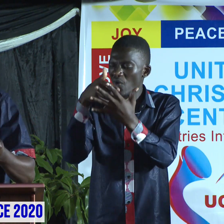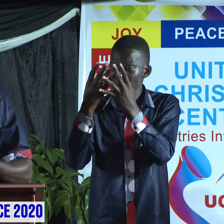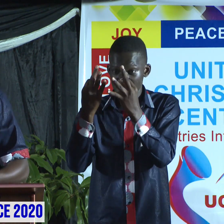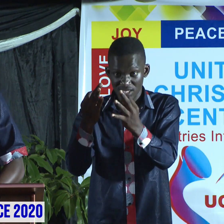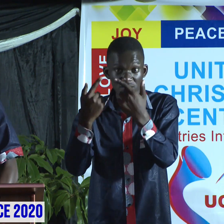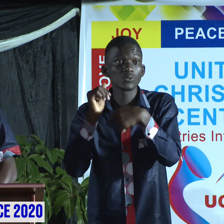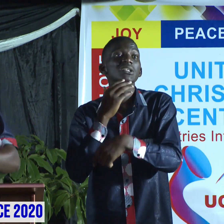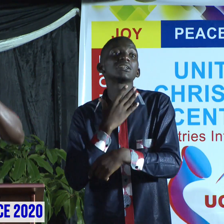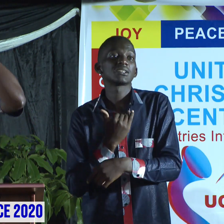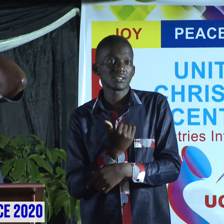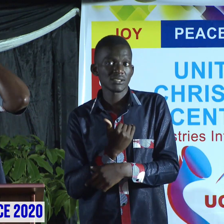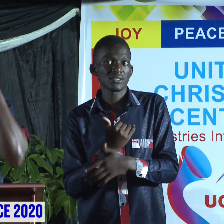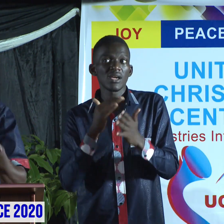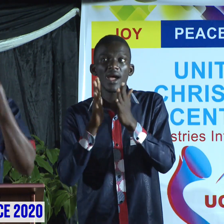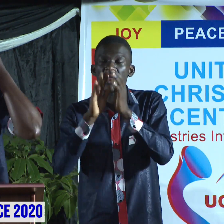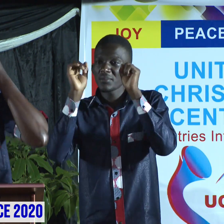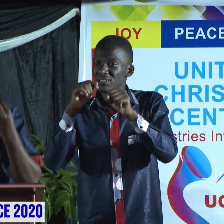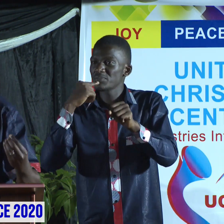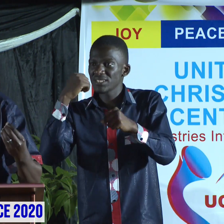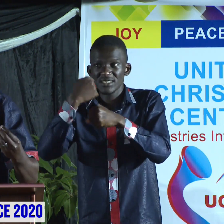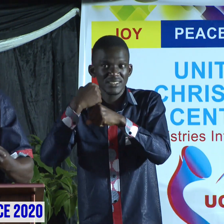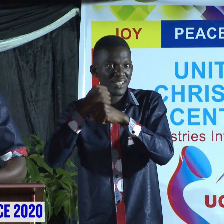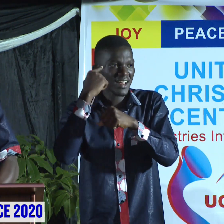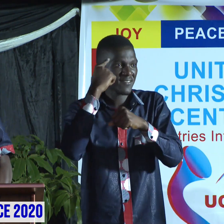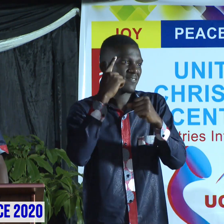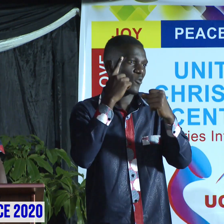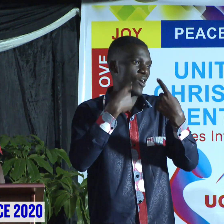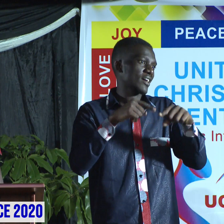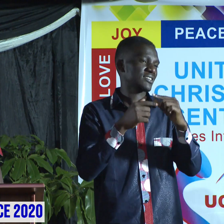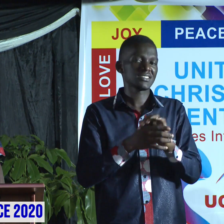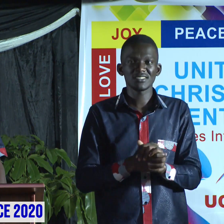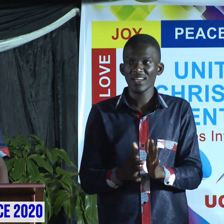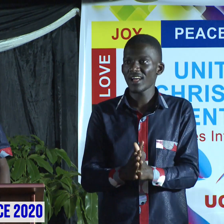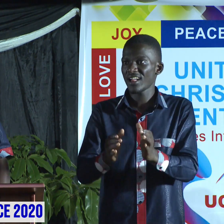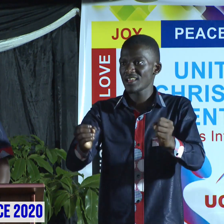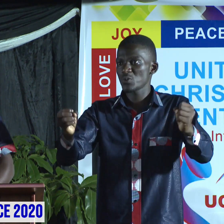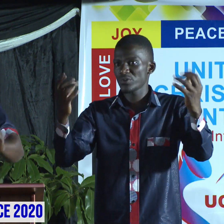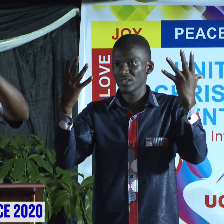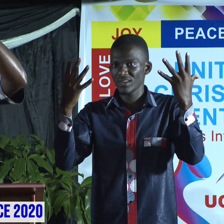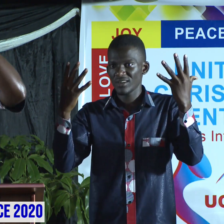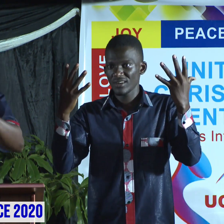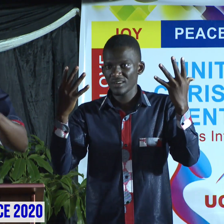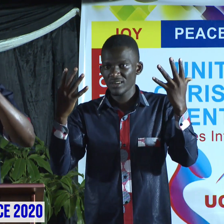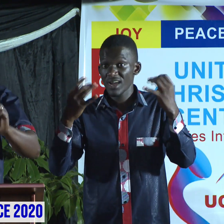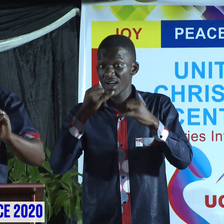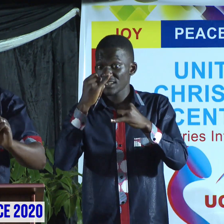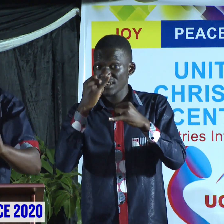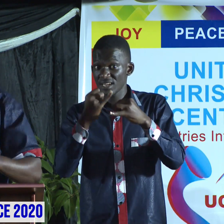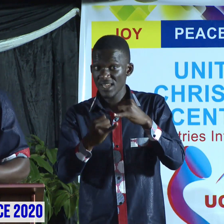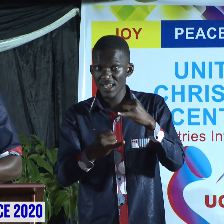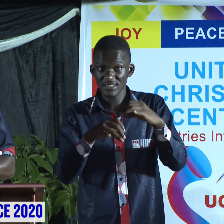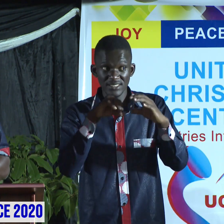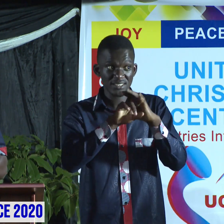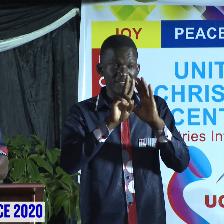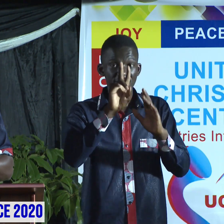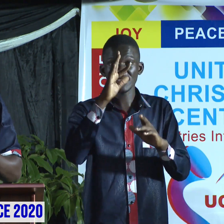wish. Tunasabanga bulichonna. And it will be done for us. Chinatuwebwanga. Hallelujah. Amen. Amaliza mulunyiriro lwo